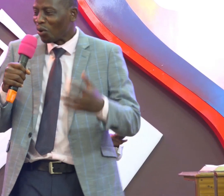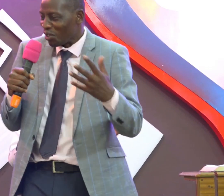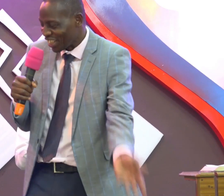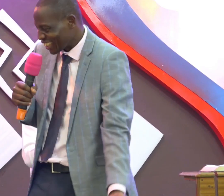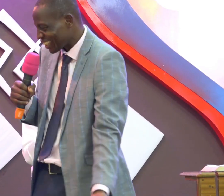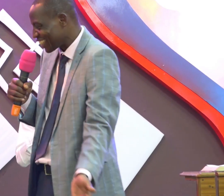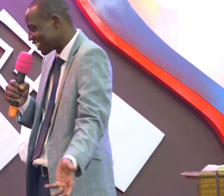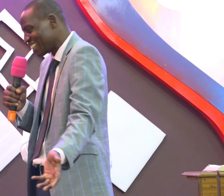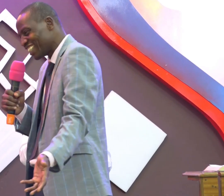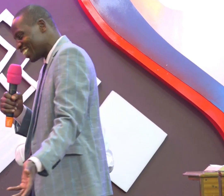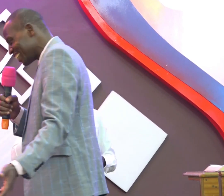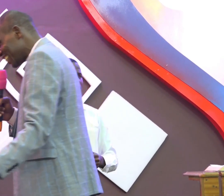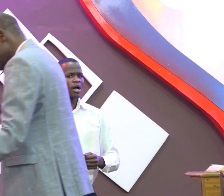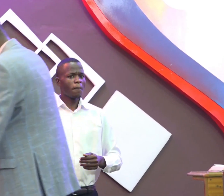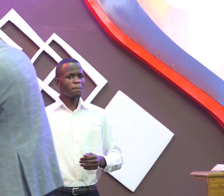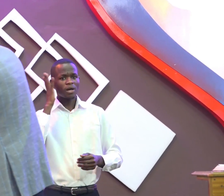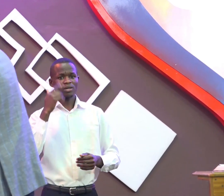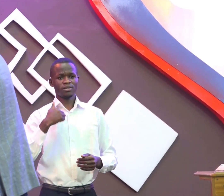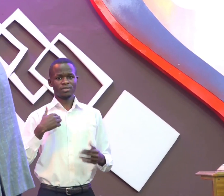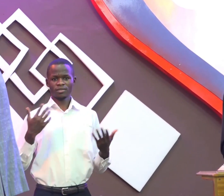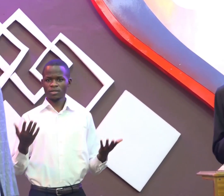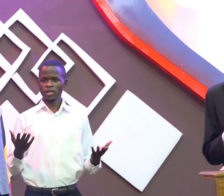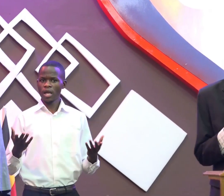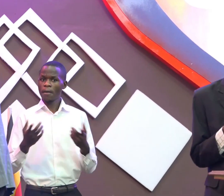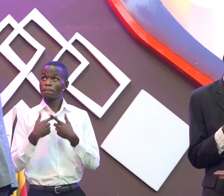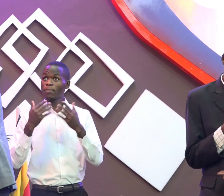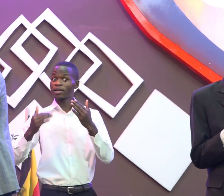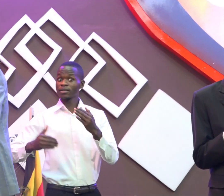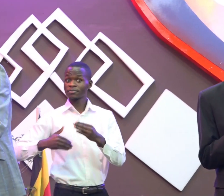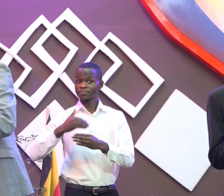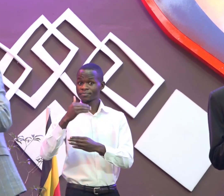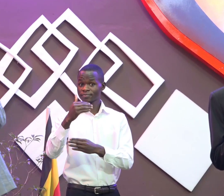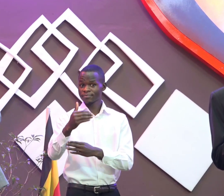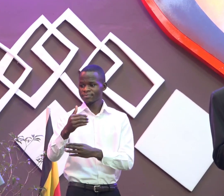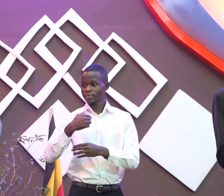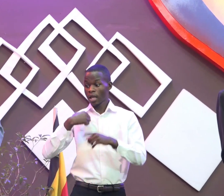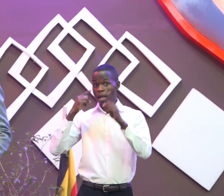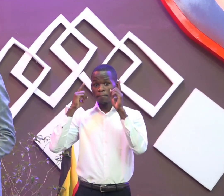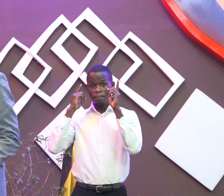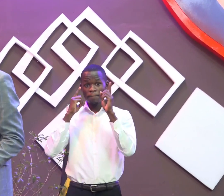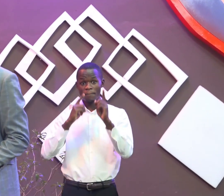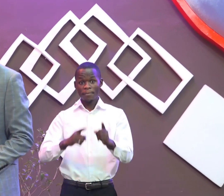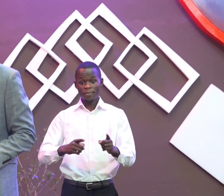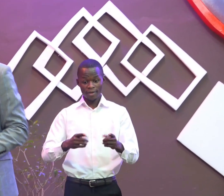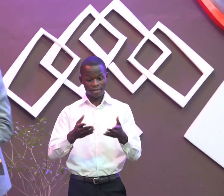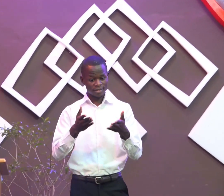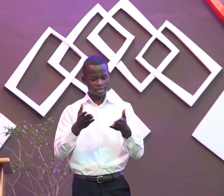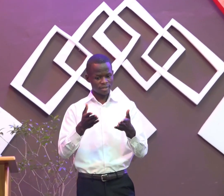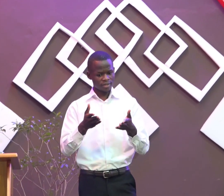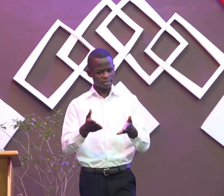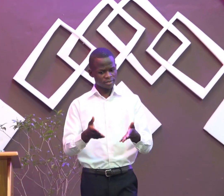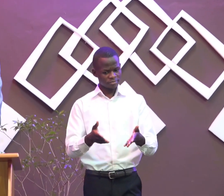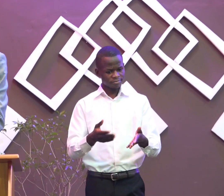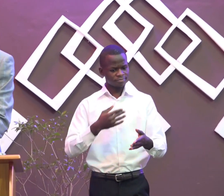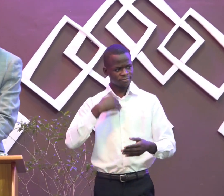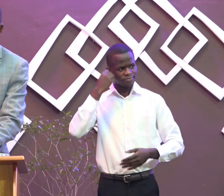Nagani mokubye. And she said I had beaten her. Nenamala. Namara kutuka eno nindyo kamanya. It was